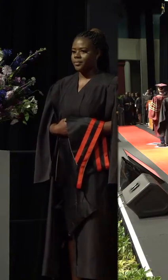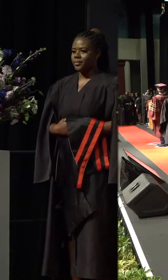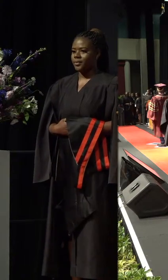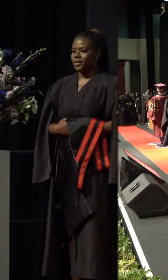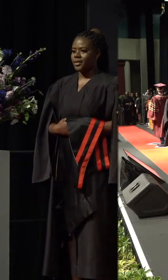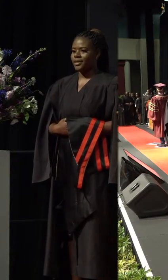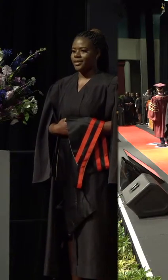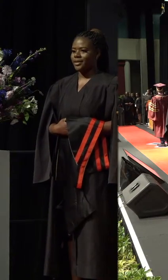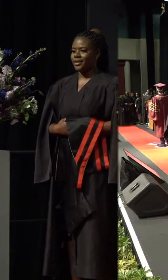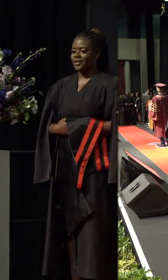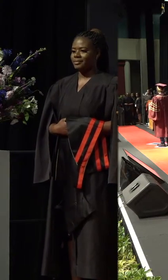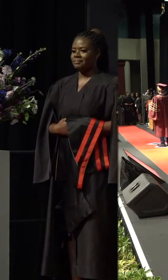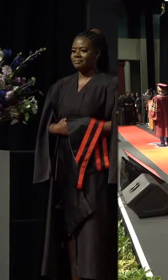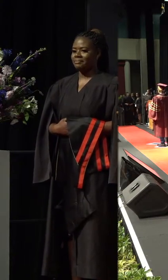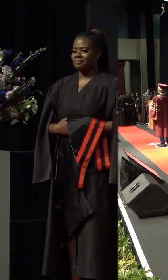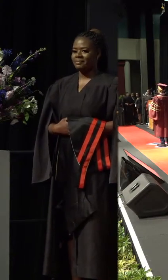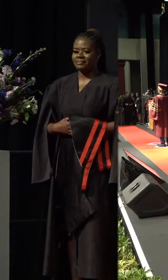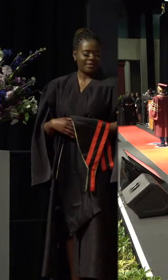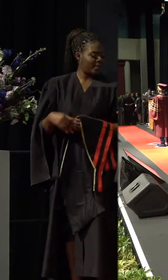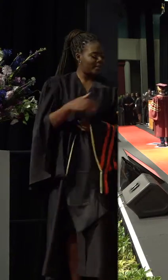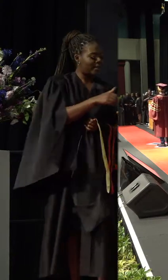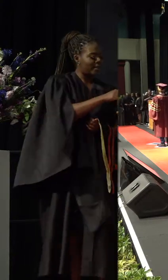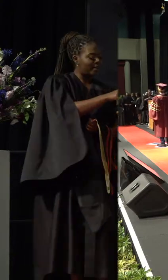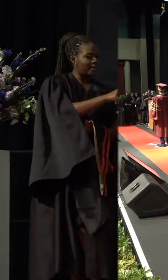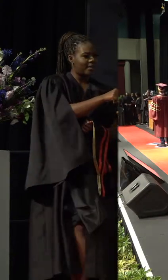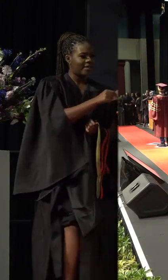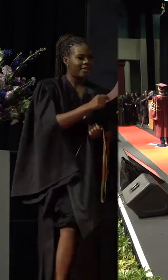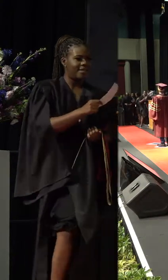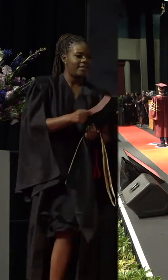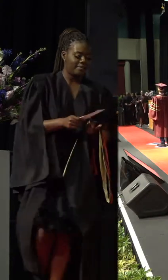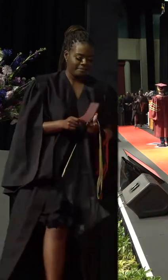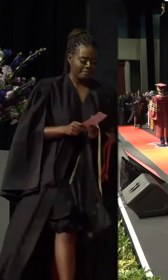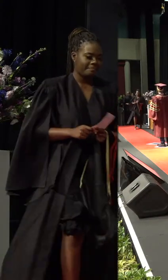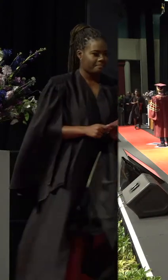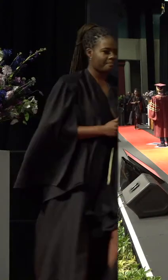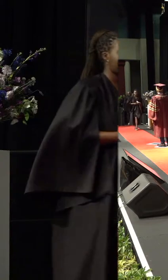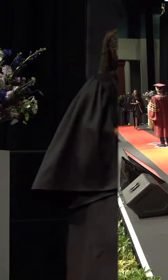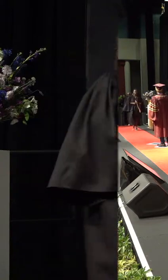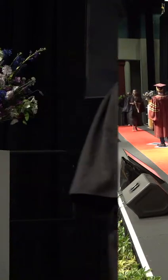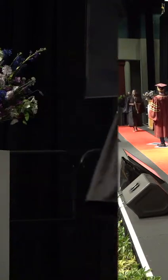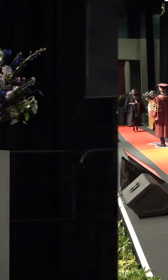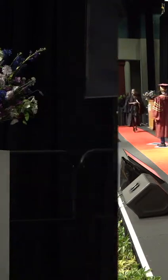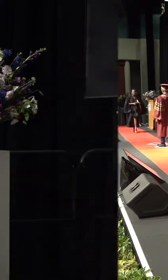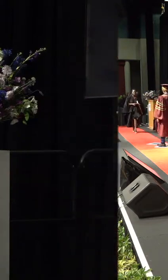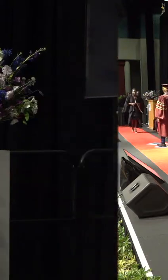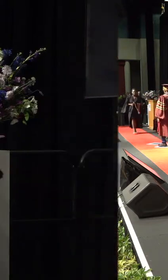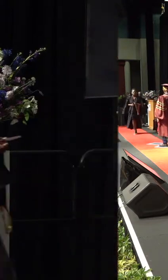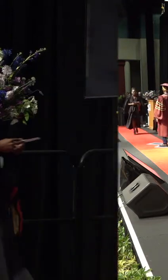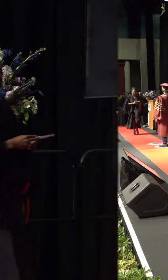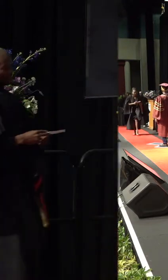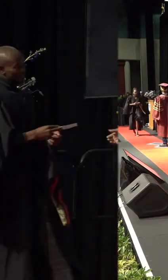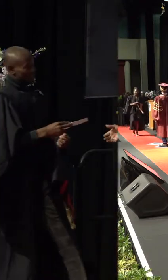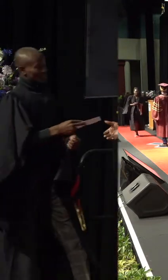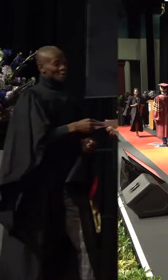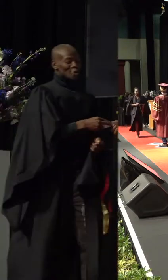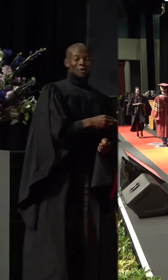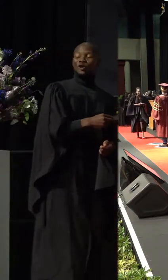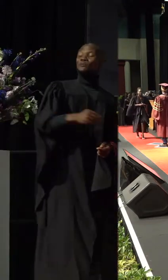Dimpo Spindile Ntombela.